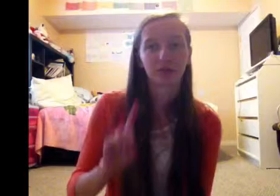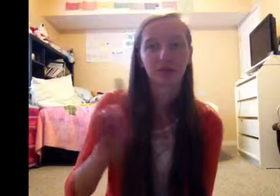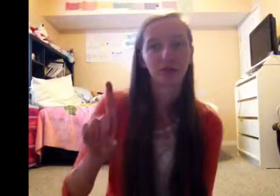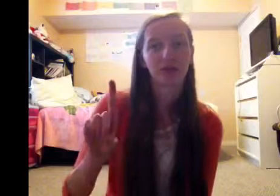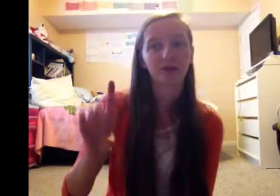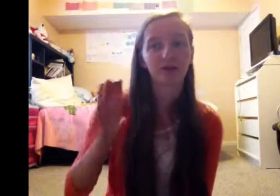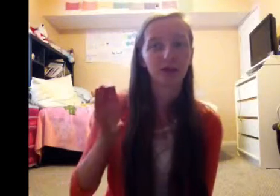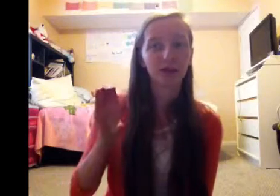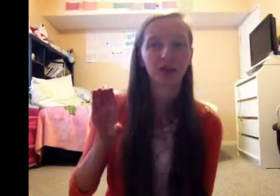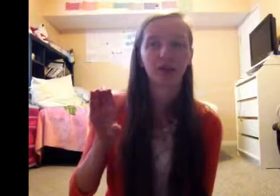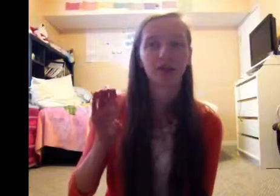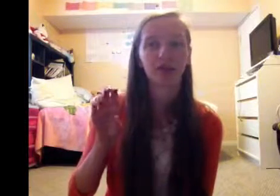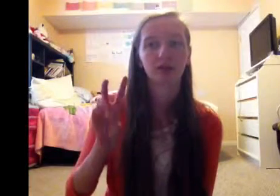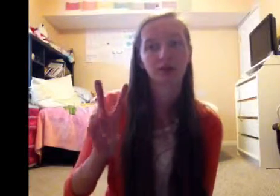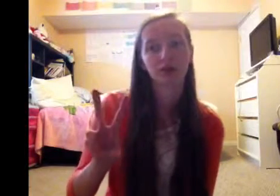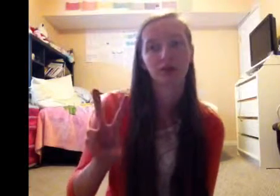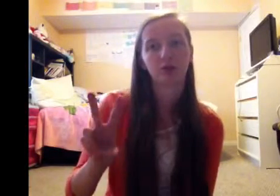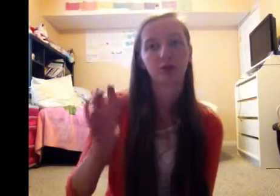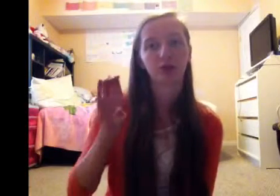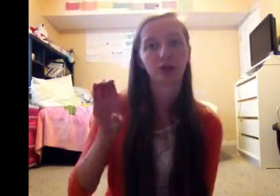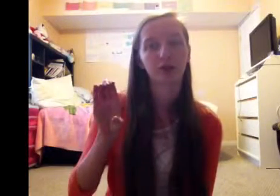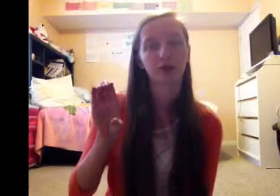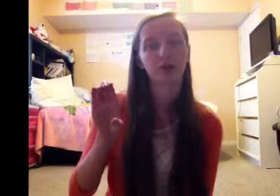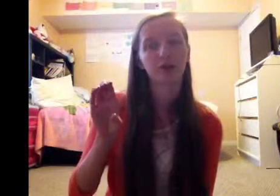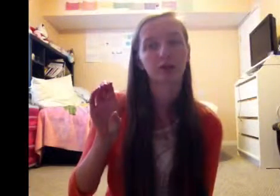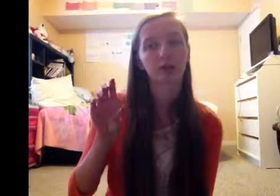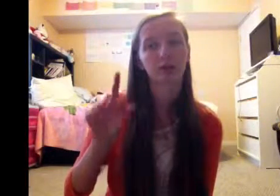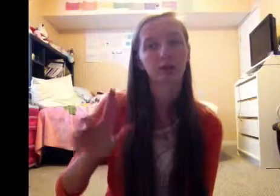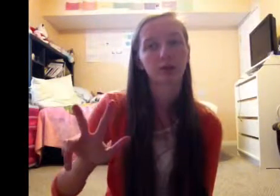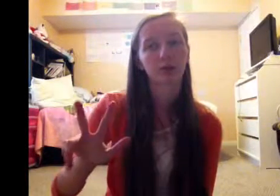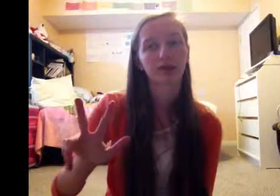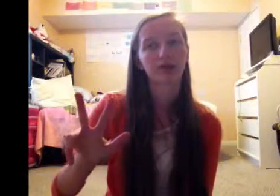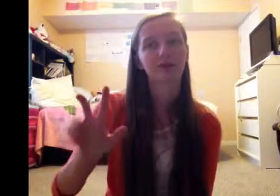do 100, 200, 3.